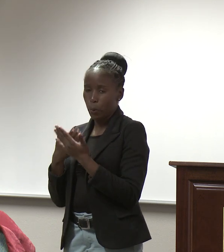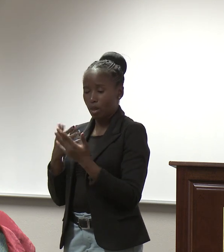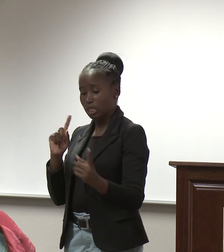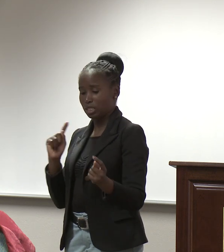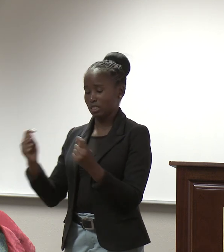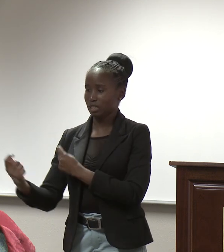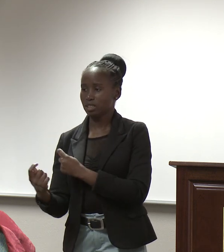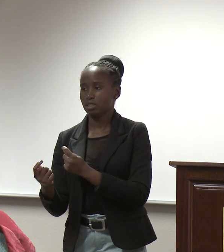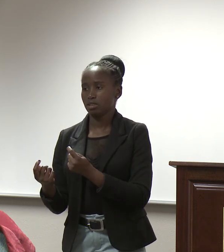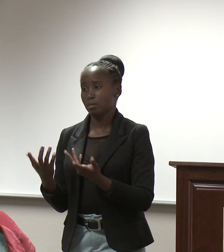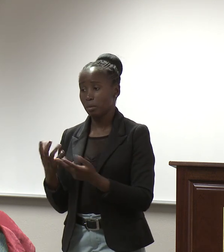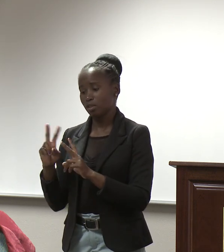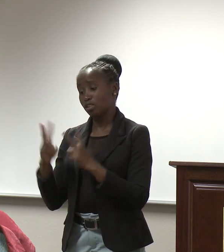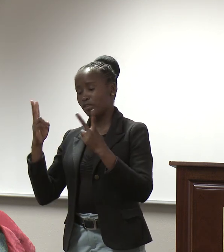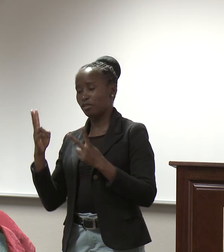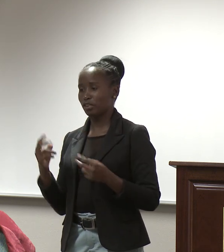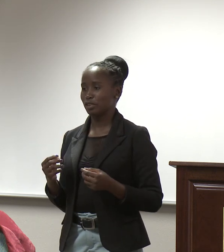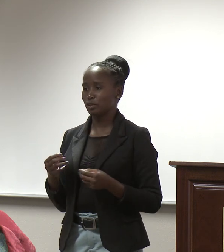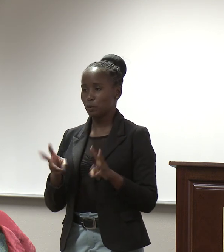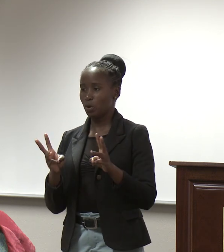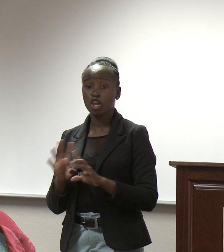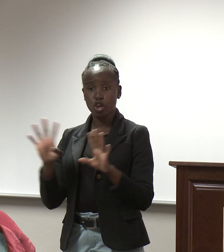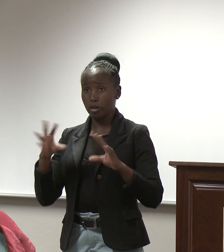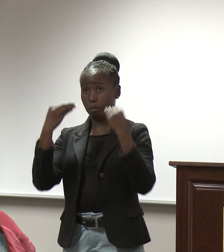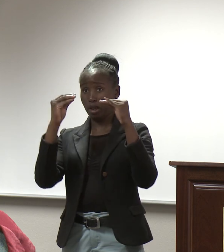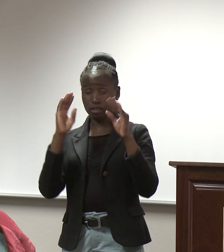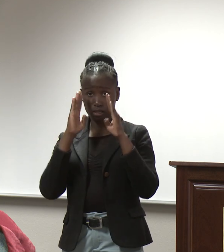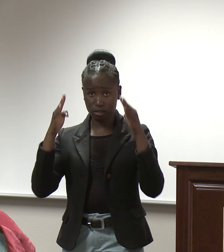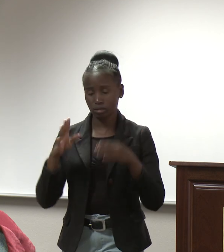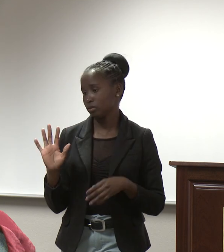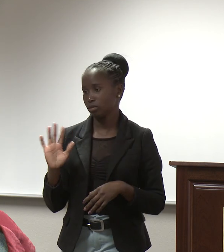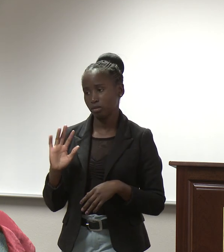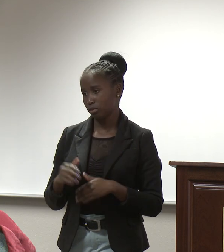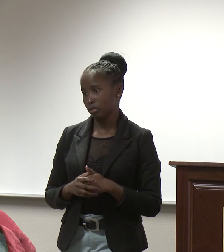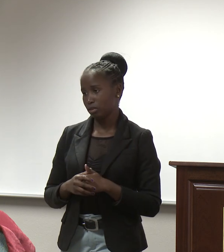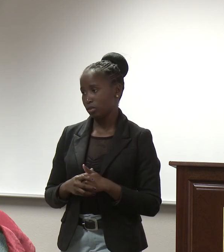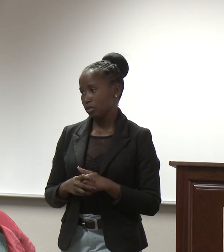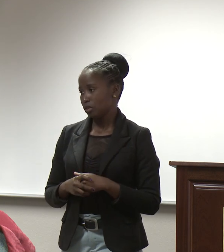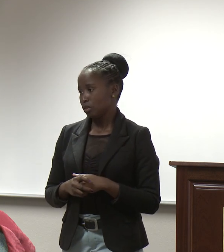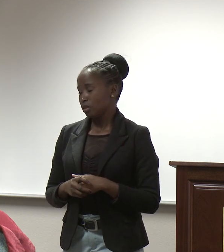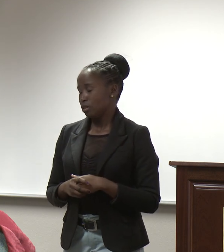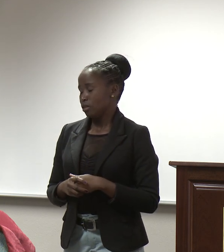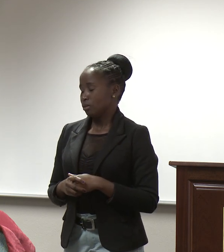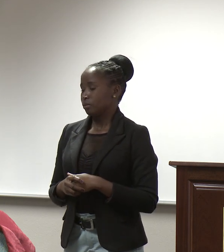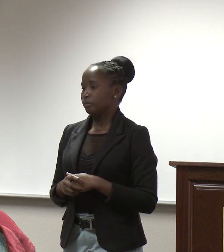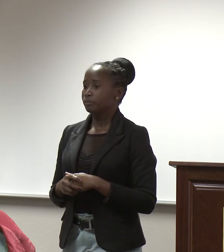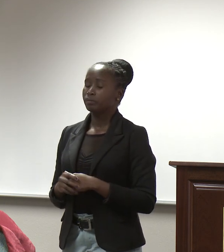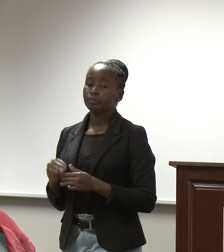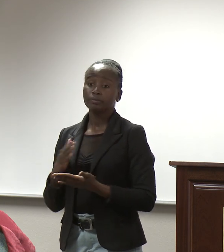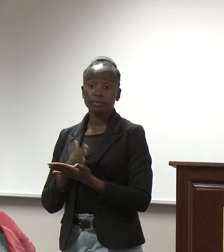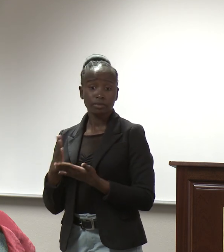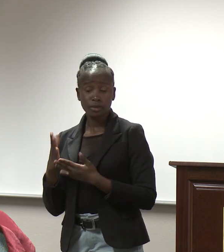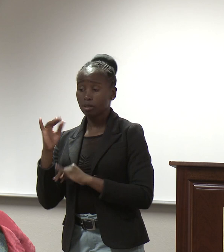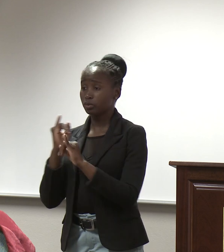it, but in a different way, not the business one, but some institution that is finally at the